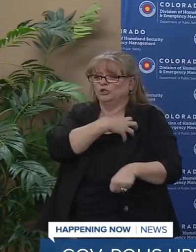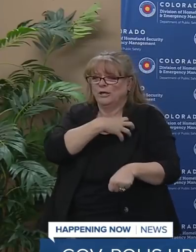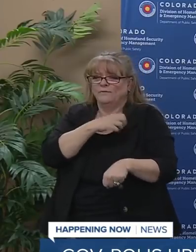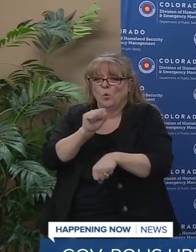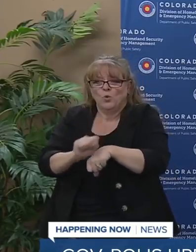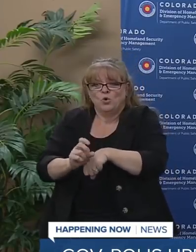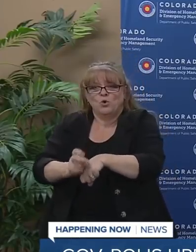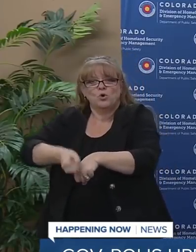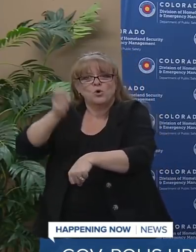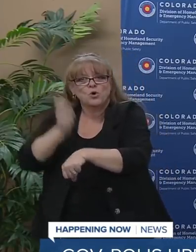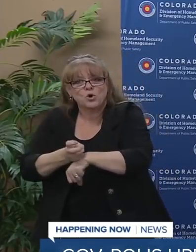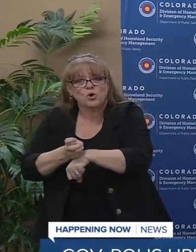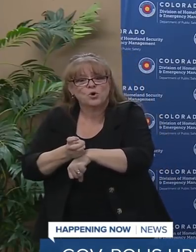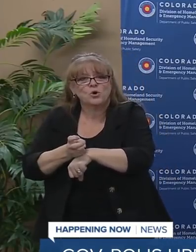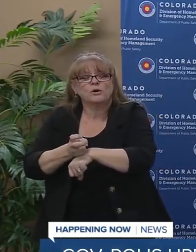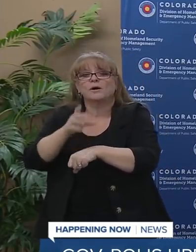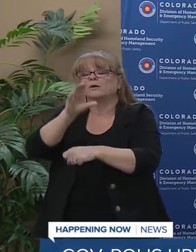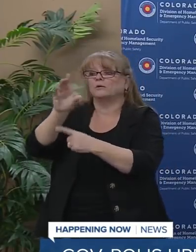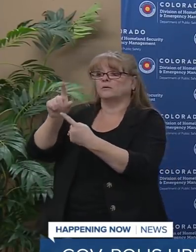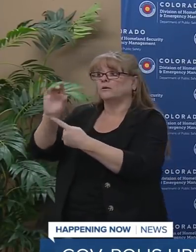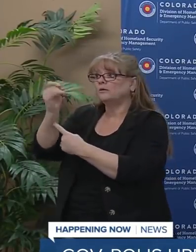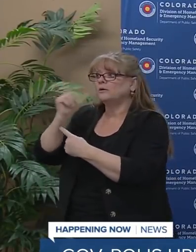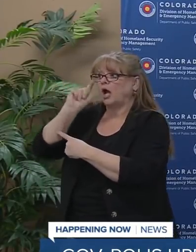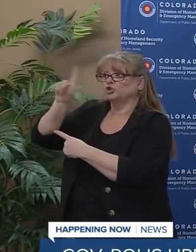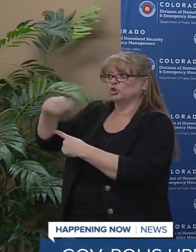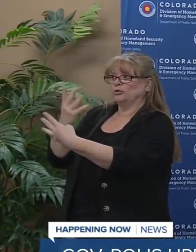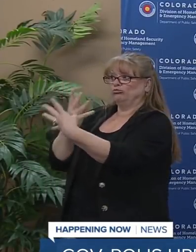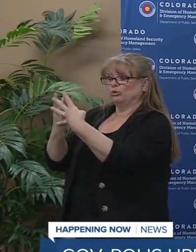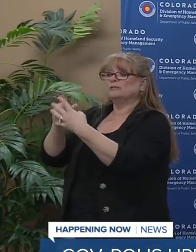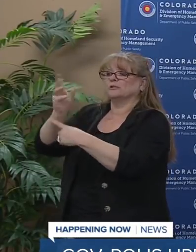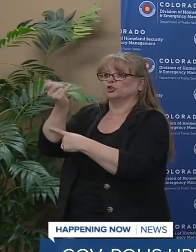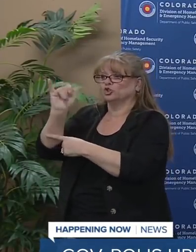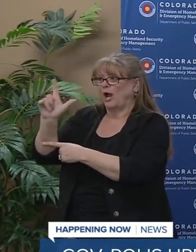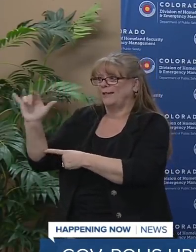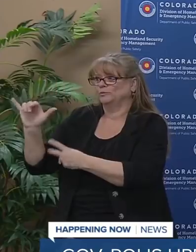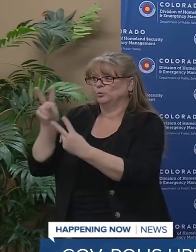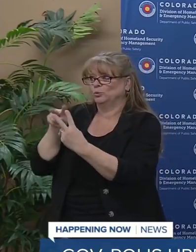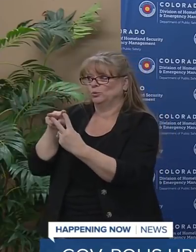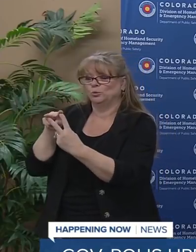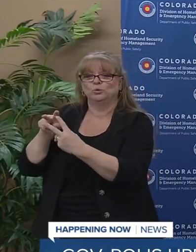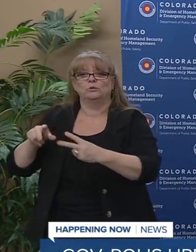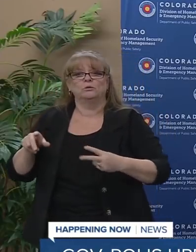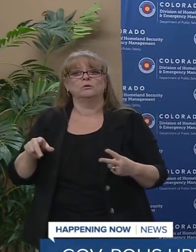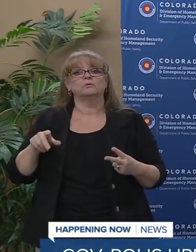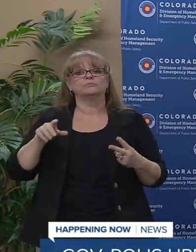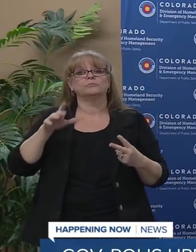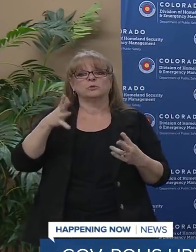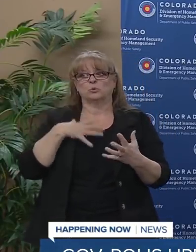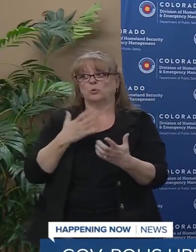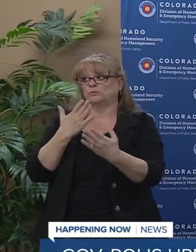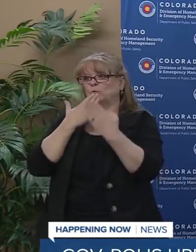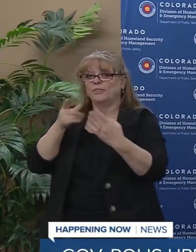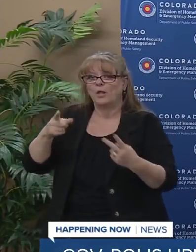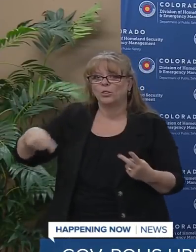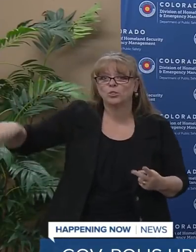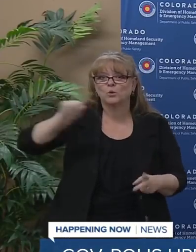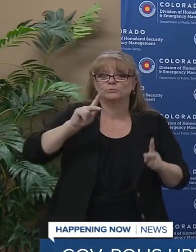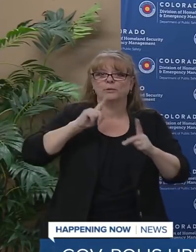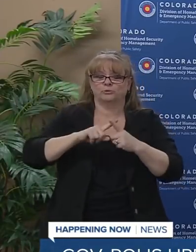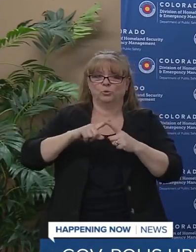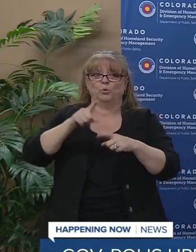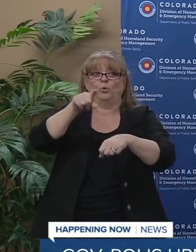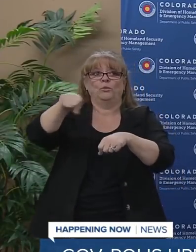While 75% of state workers, while many other workers are able to telecommute or able to work from home or able to work on staggered schedules, we know